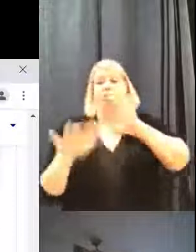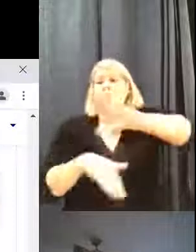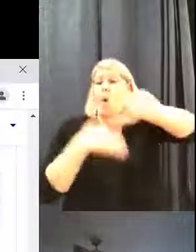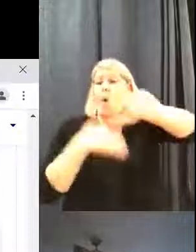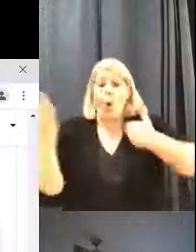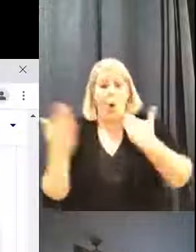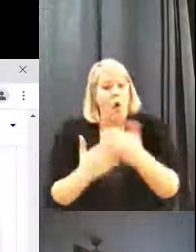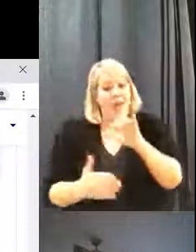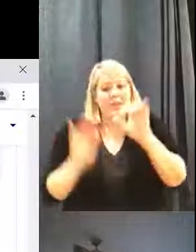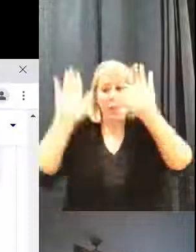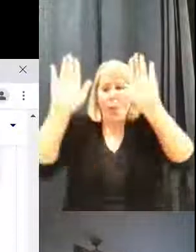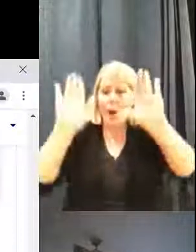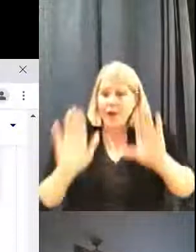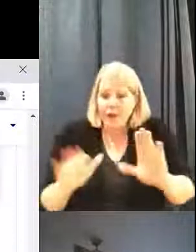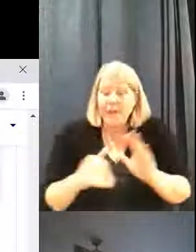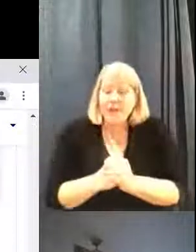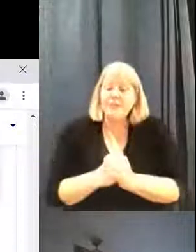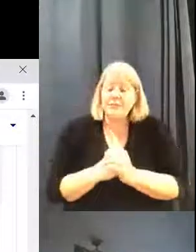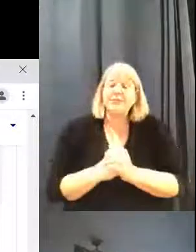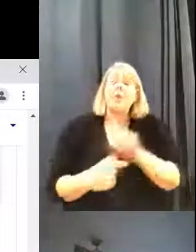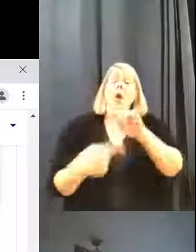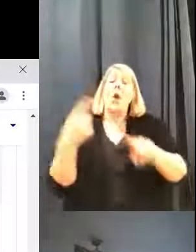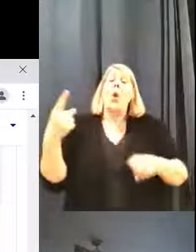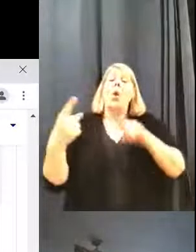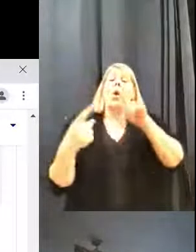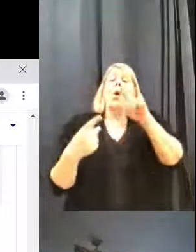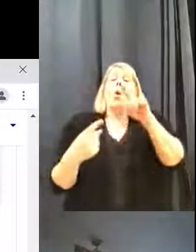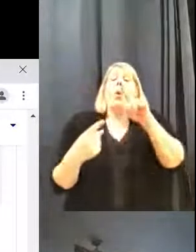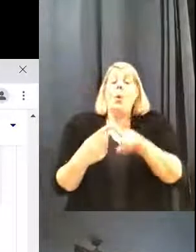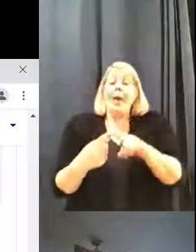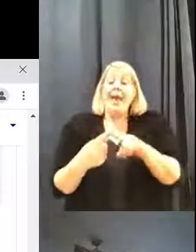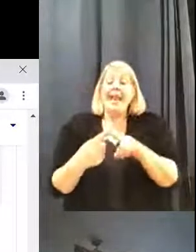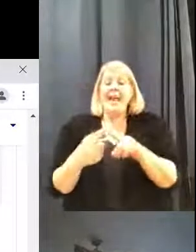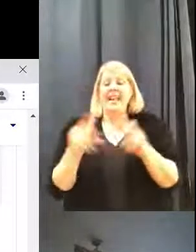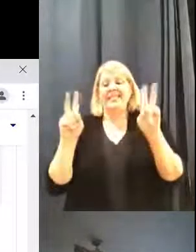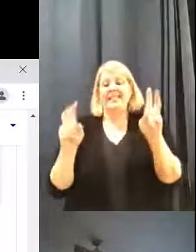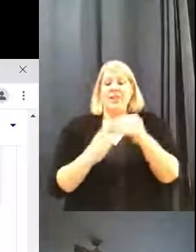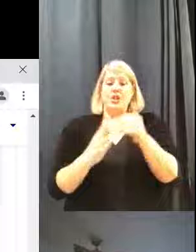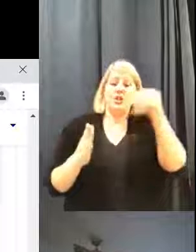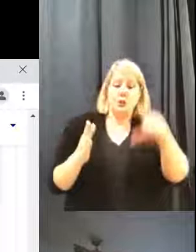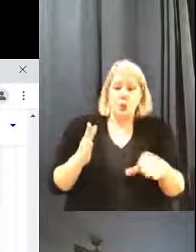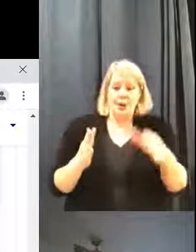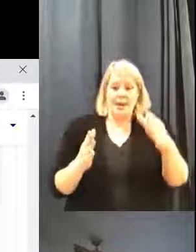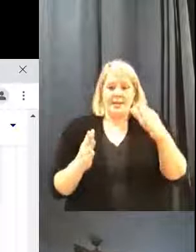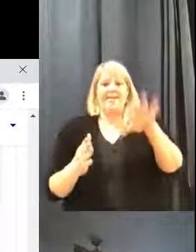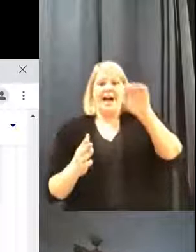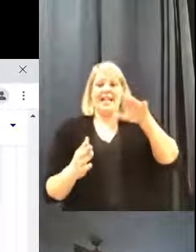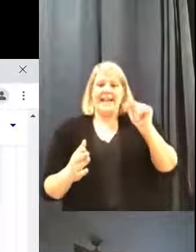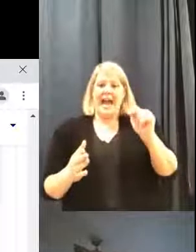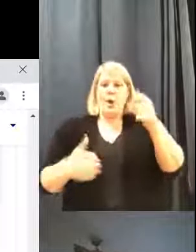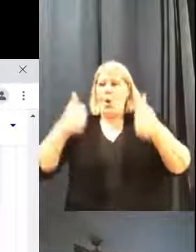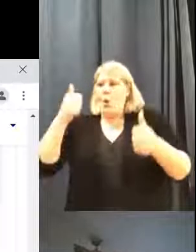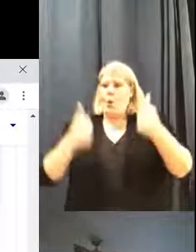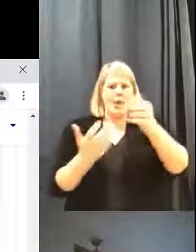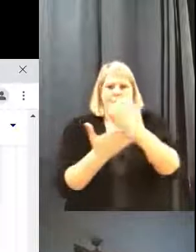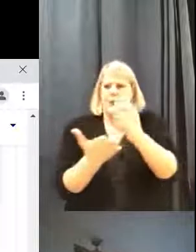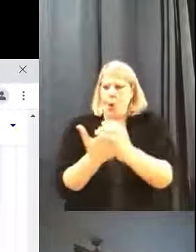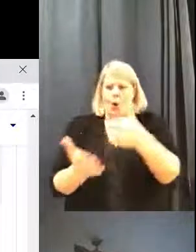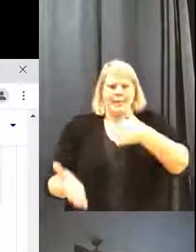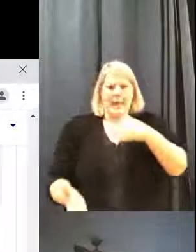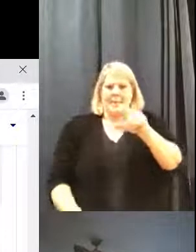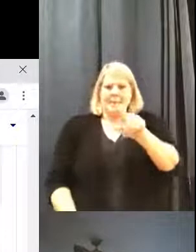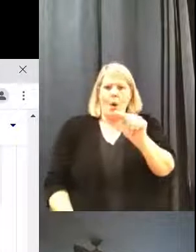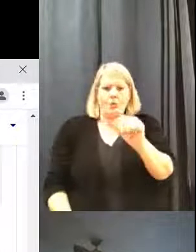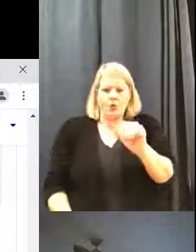So once the e-learner is told which course they're supposed to take, so all of the directors on the call,